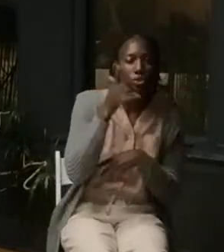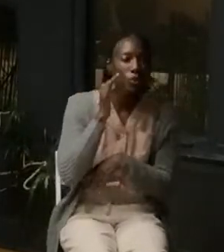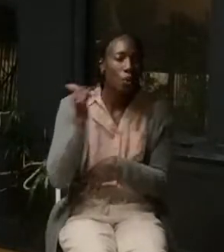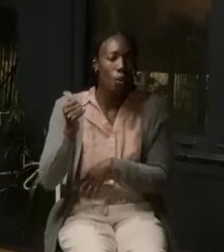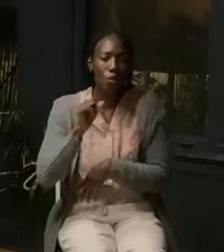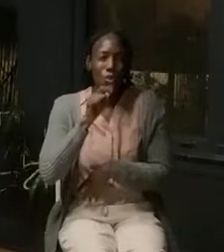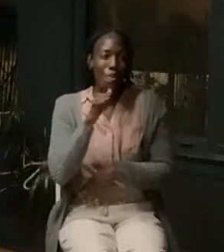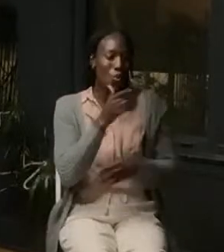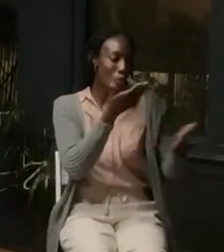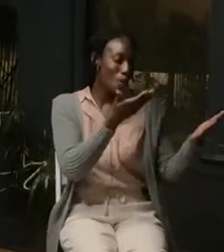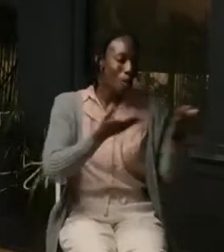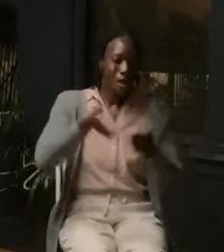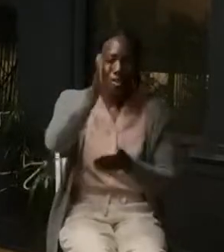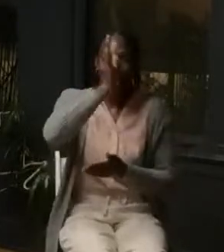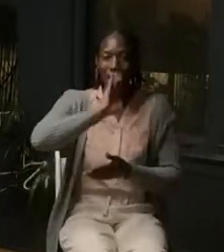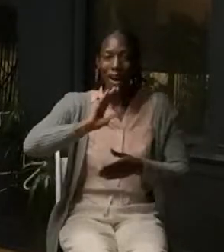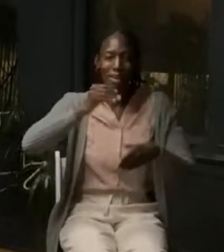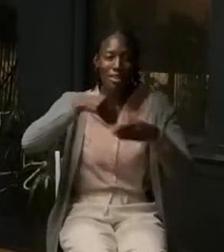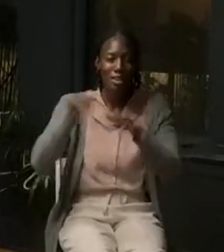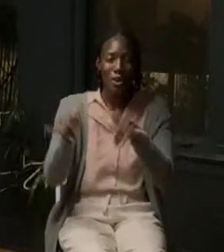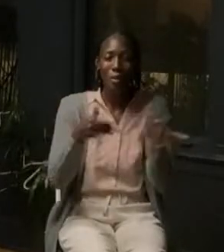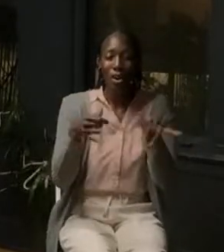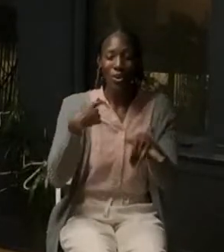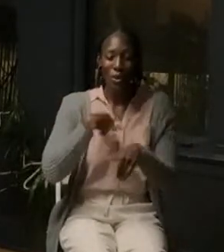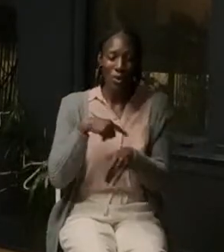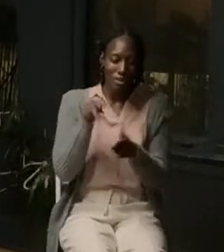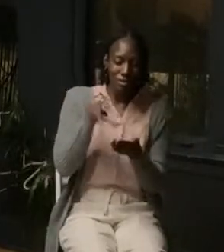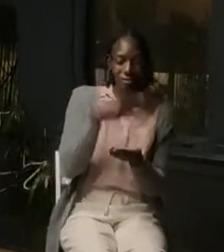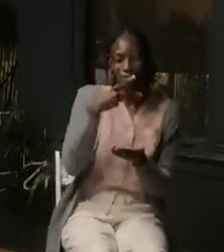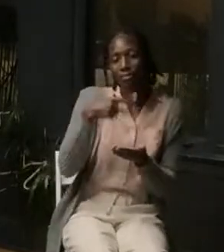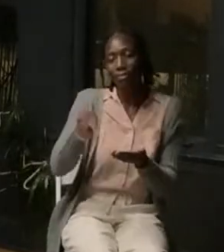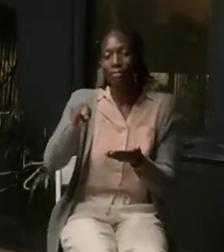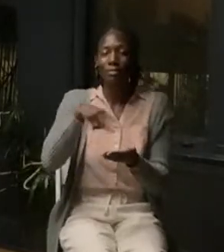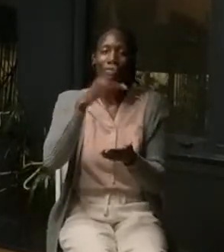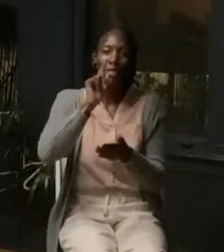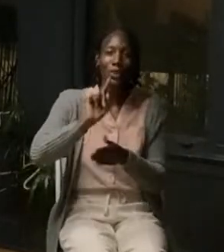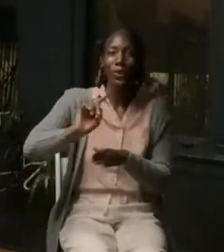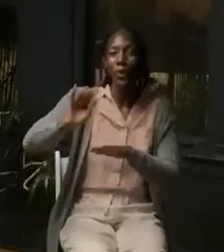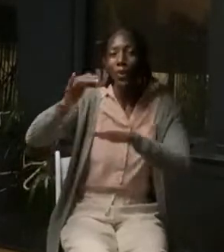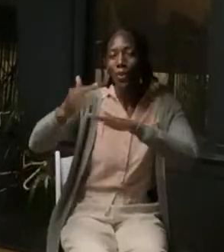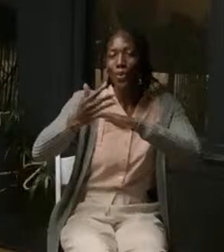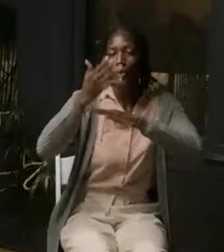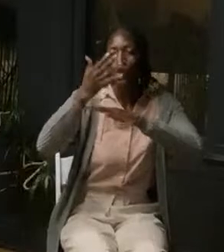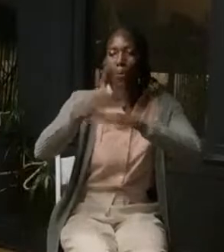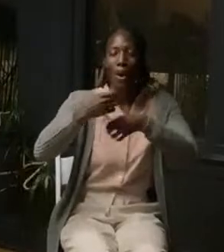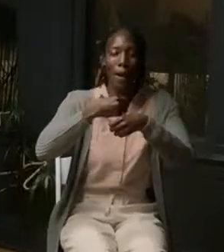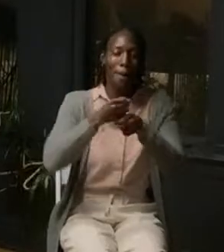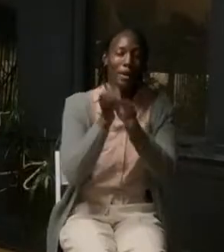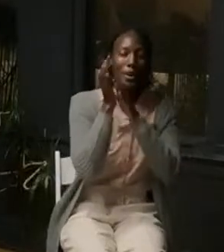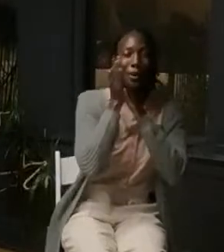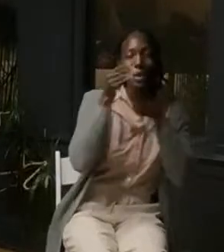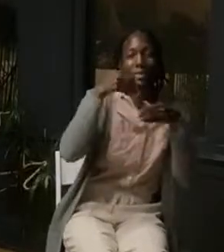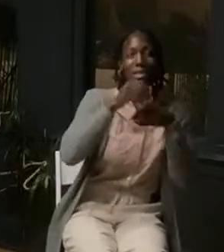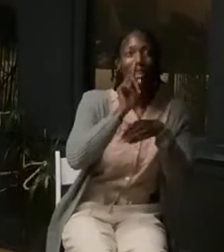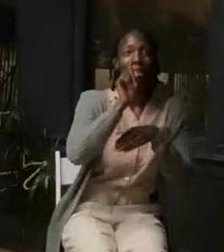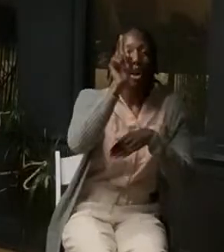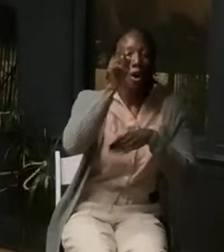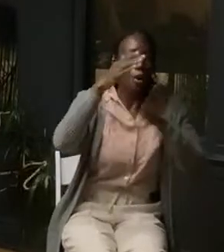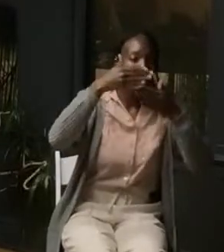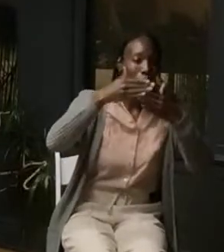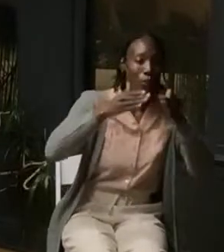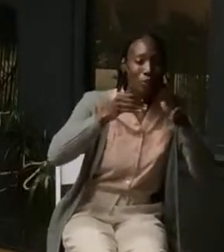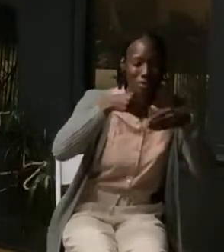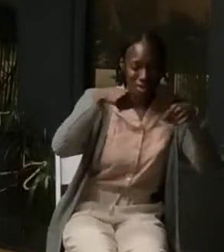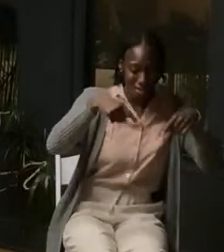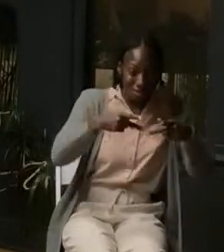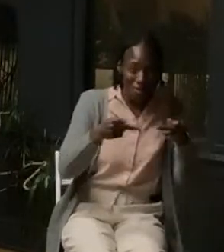the party? We have line danced our way to the distant shore, already made our beds in the upper rooms of this